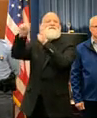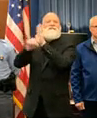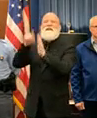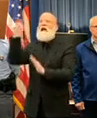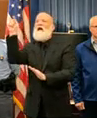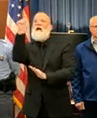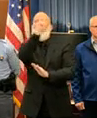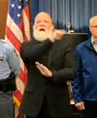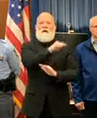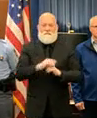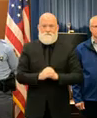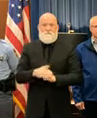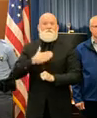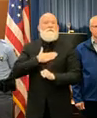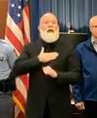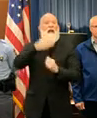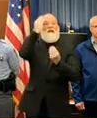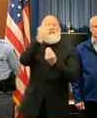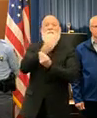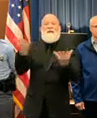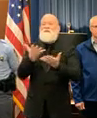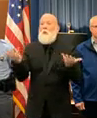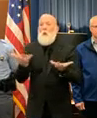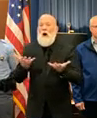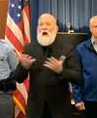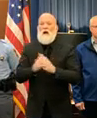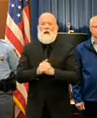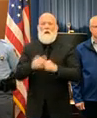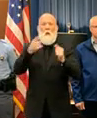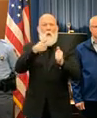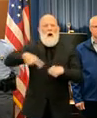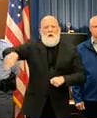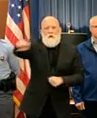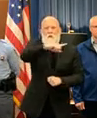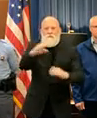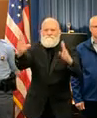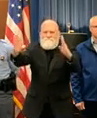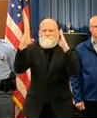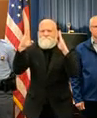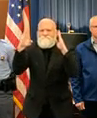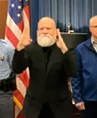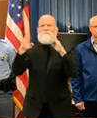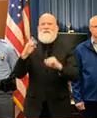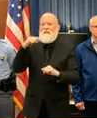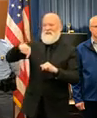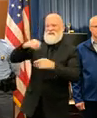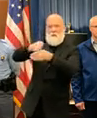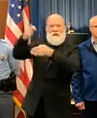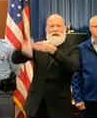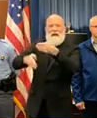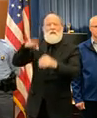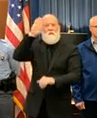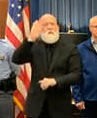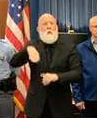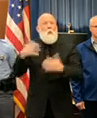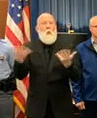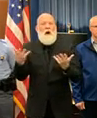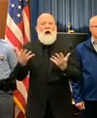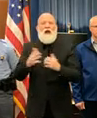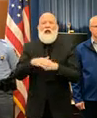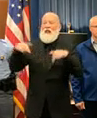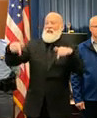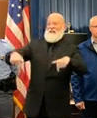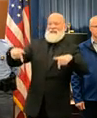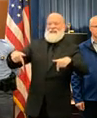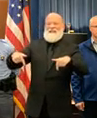Georgians is just be winter weather aware this weekend. We know for many this long weekend